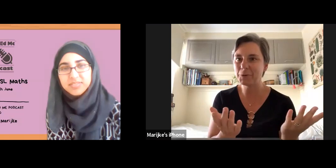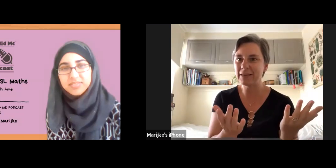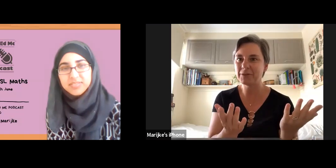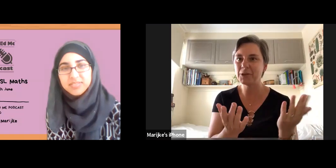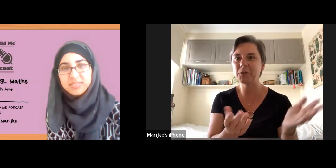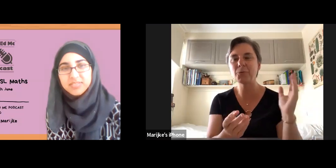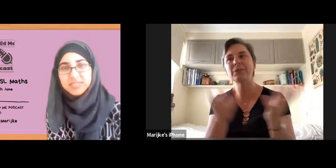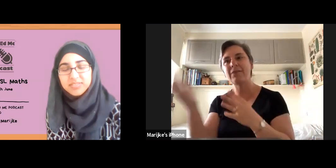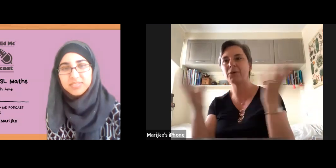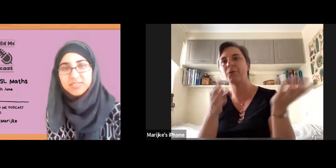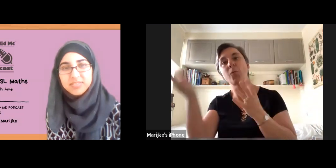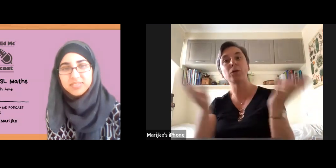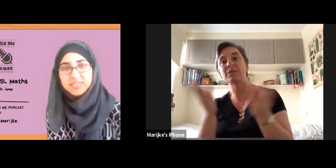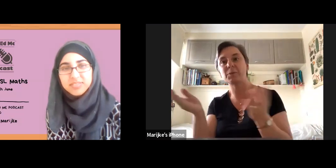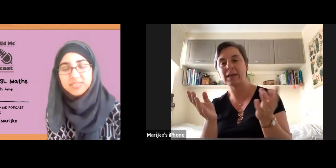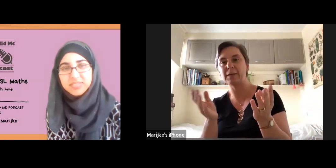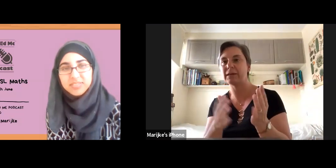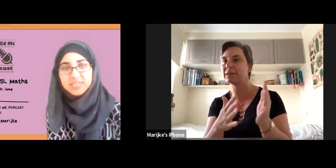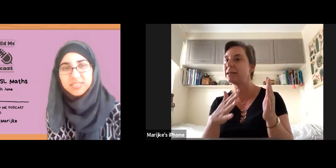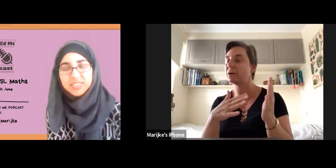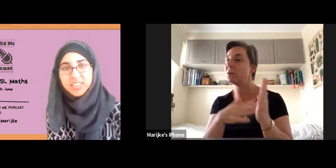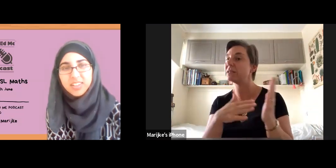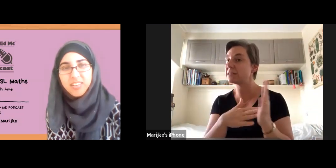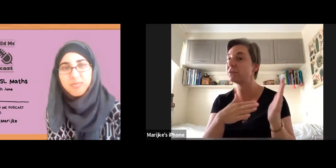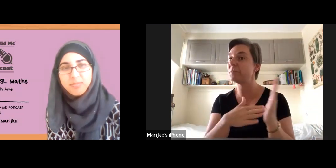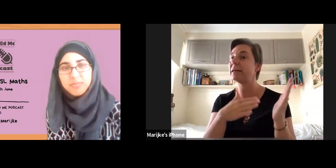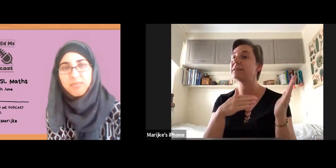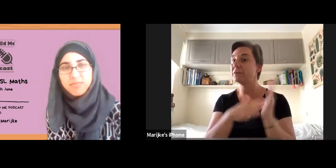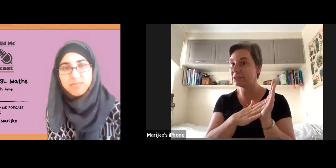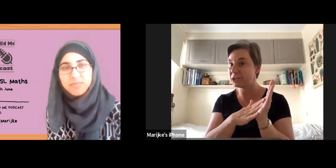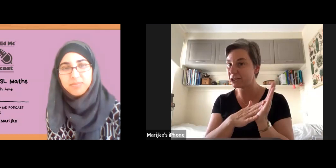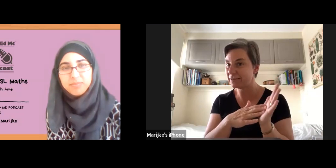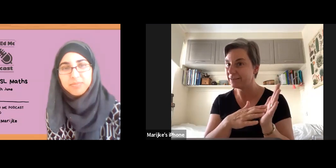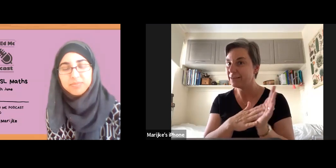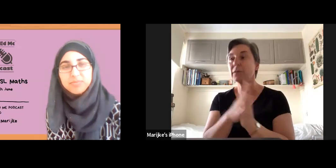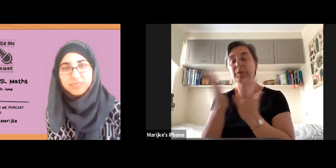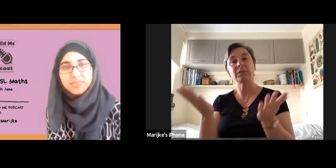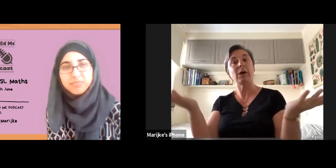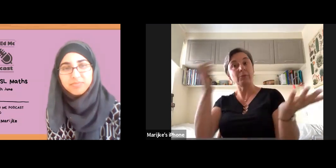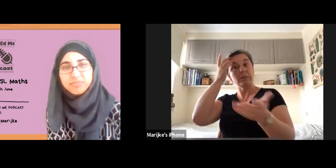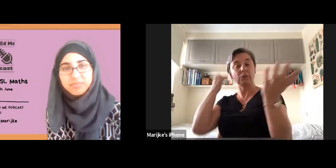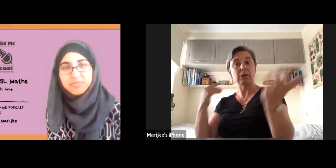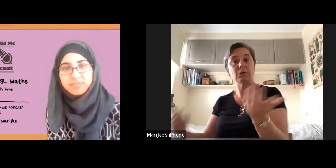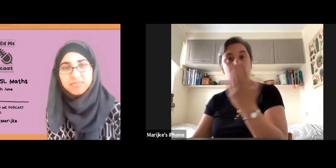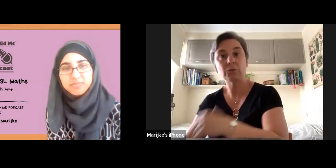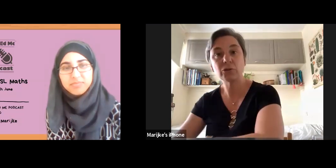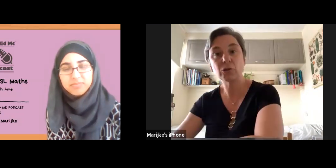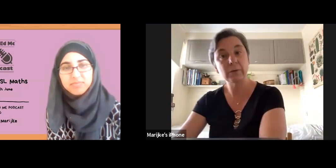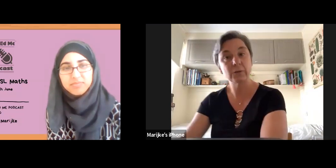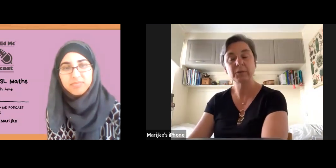whatever, but you won't have your one-off supply, because that always gets covered by the cover teacher. But so I was, that was the job I was supposed to be